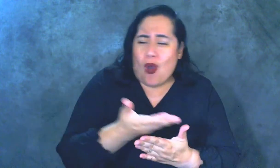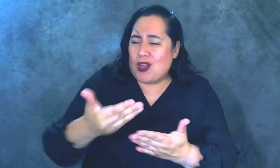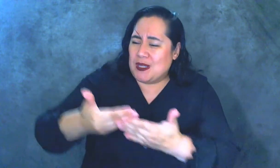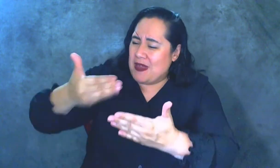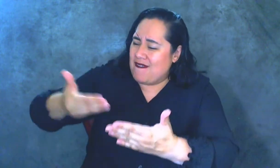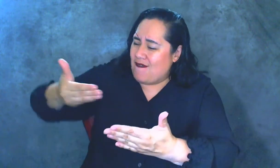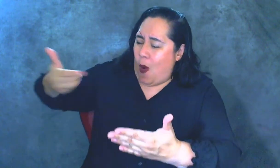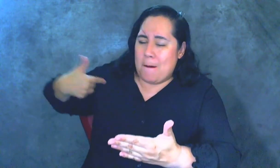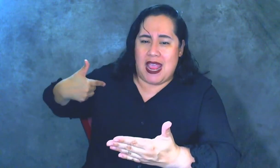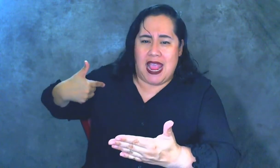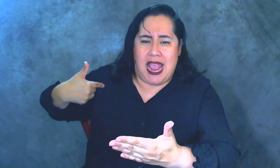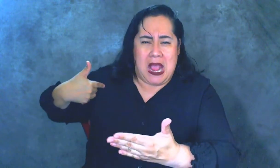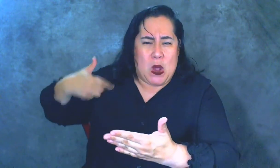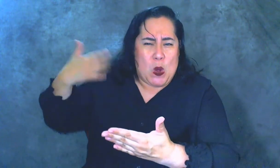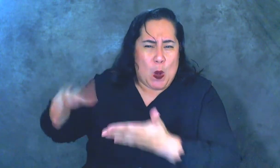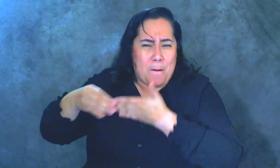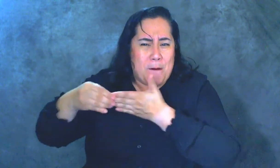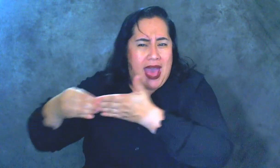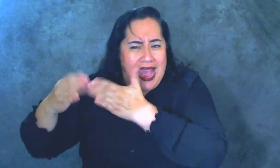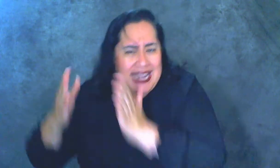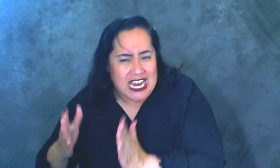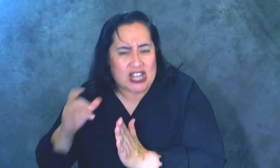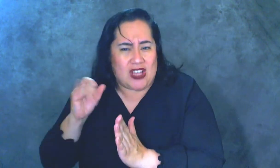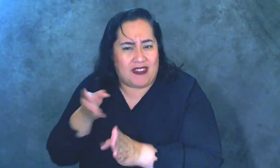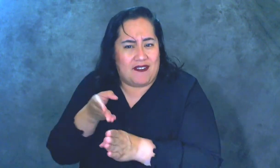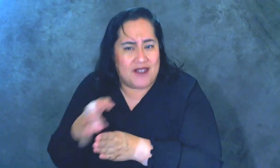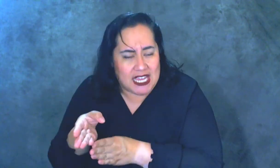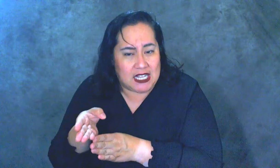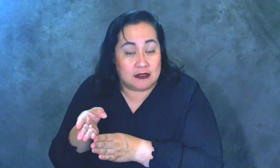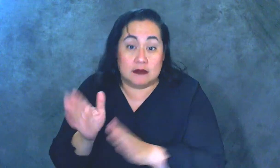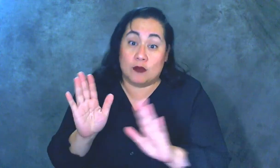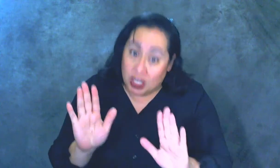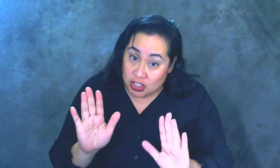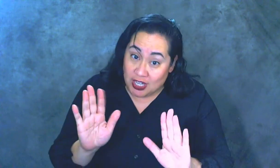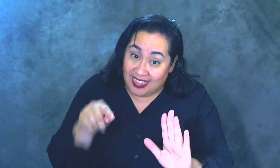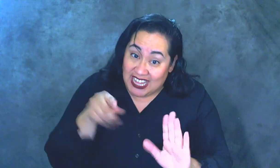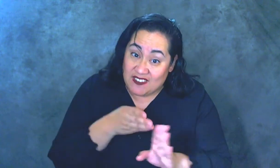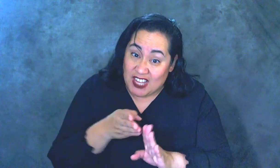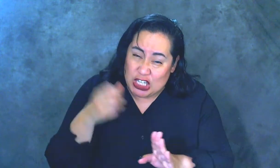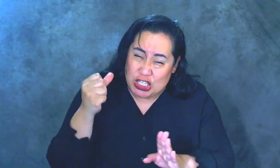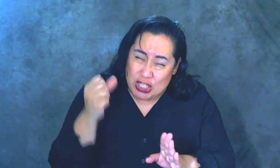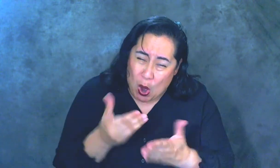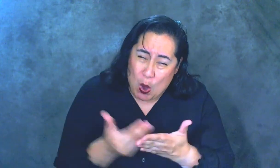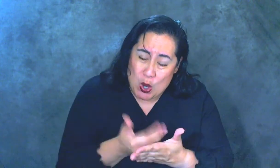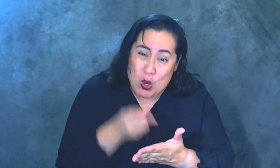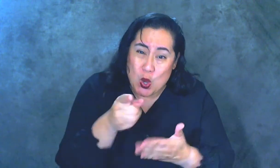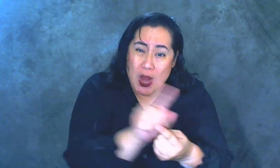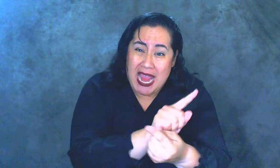me, pioneers of the field, which this field is so new, you get to meet the